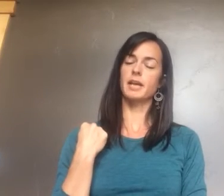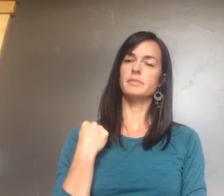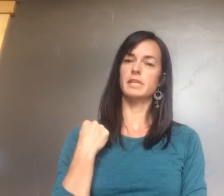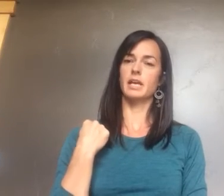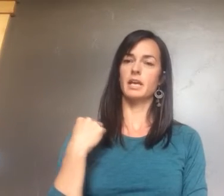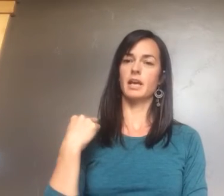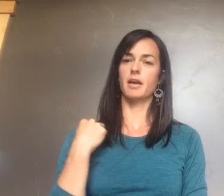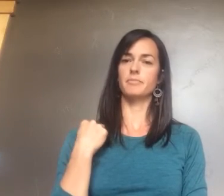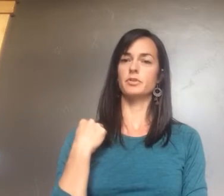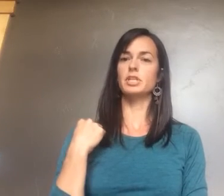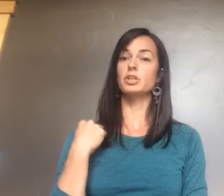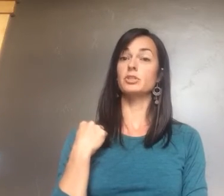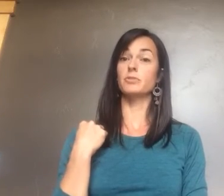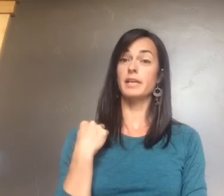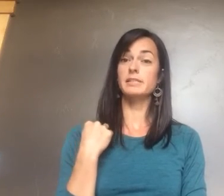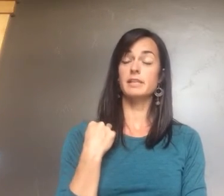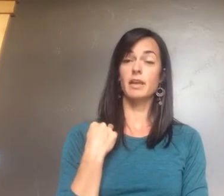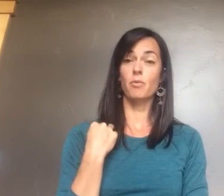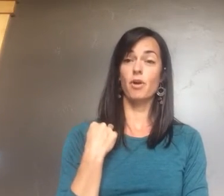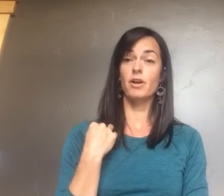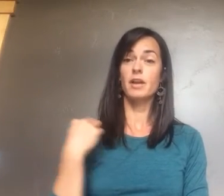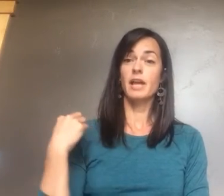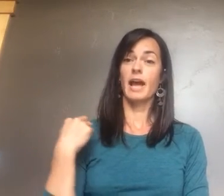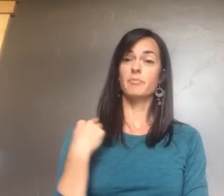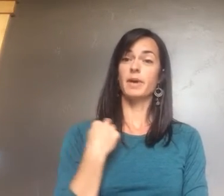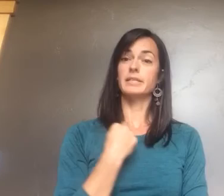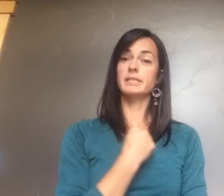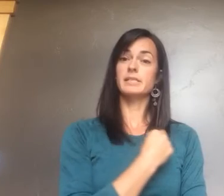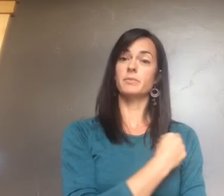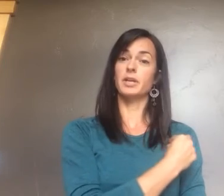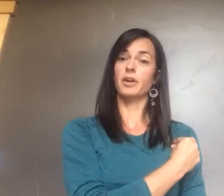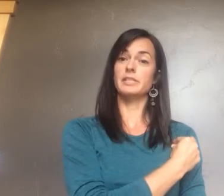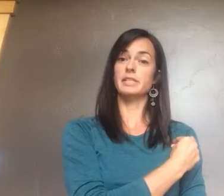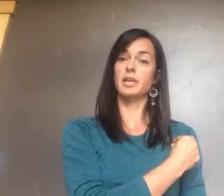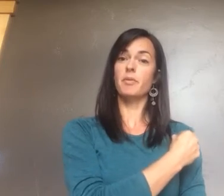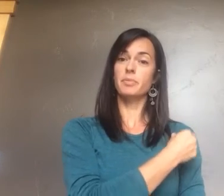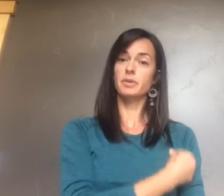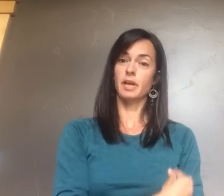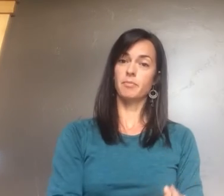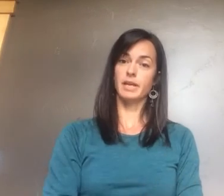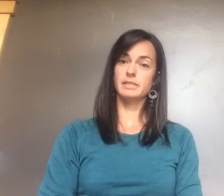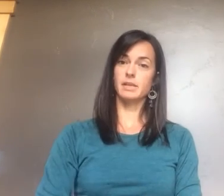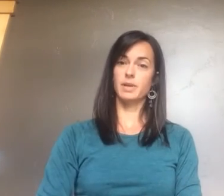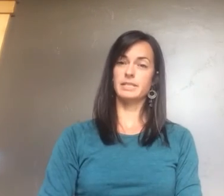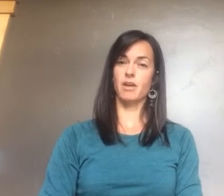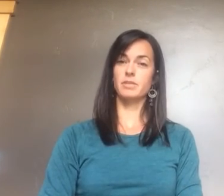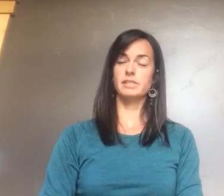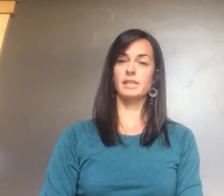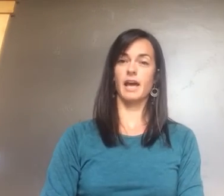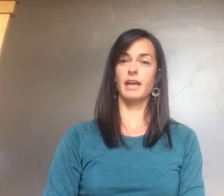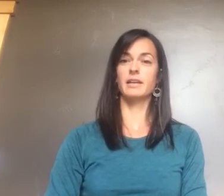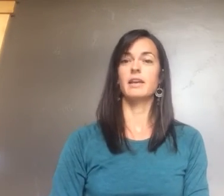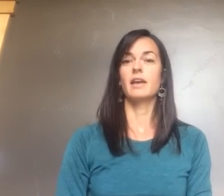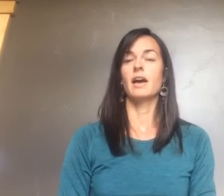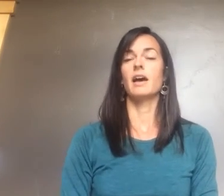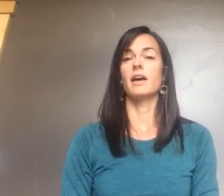oftentimes the traditional dress that they wore had buttons that went across the top and buttons that went down the side